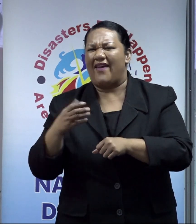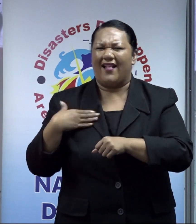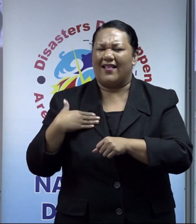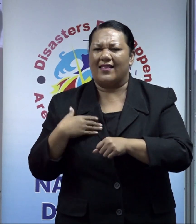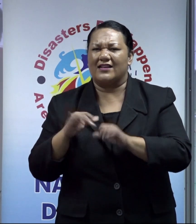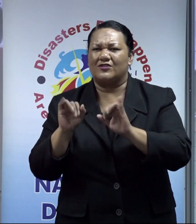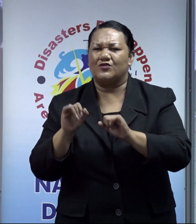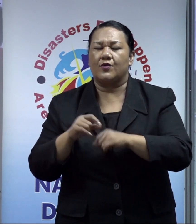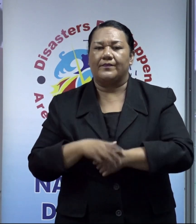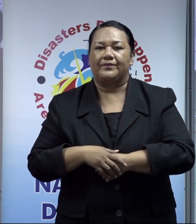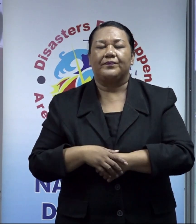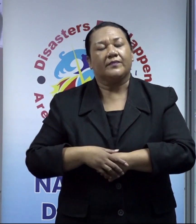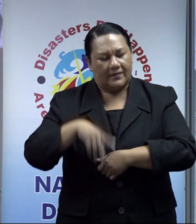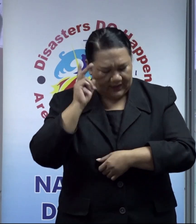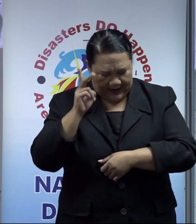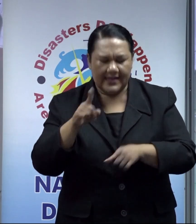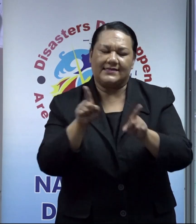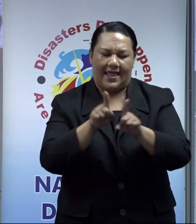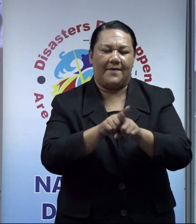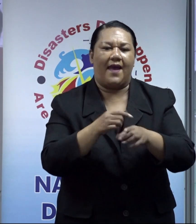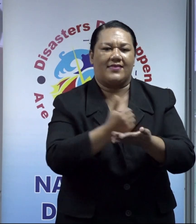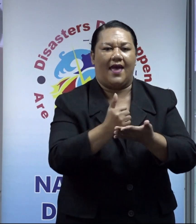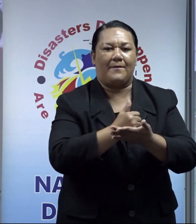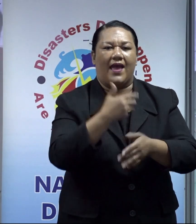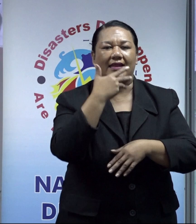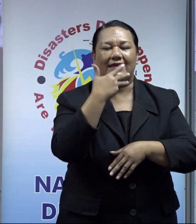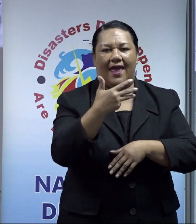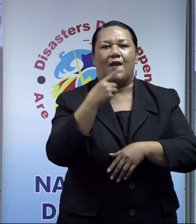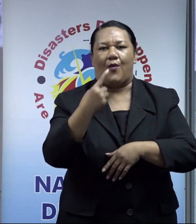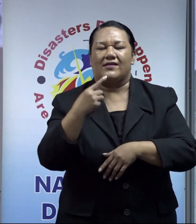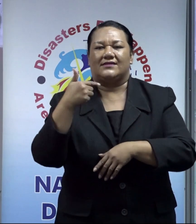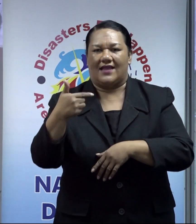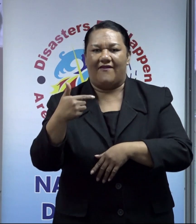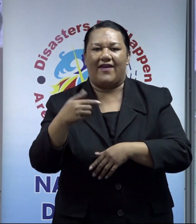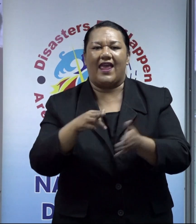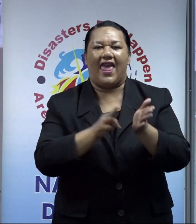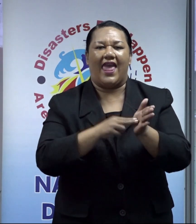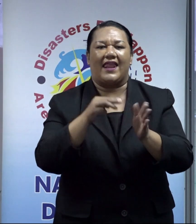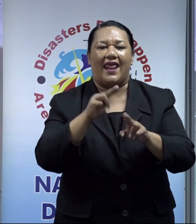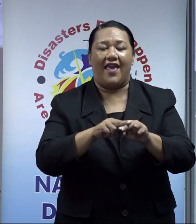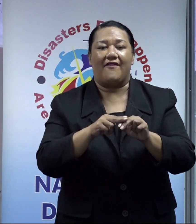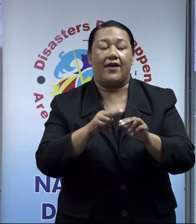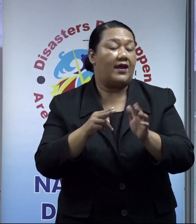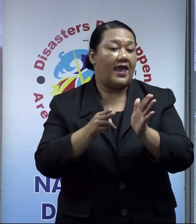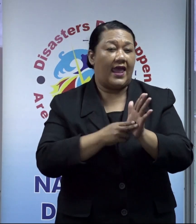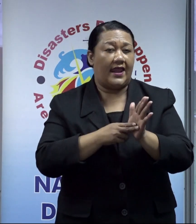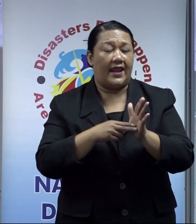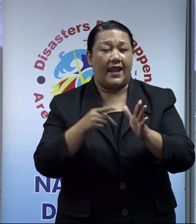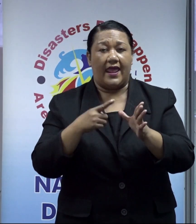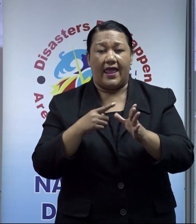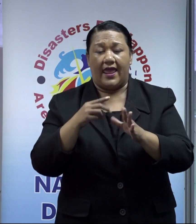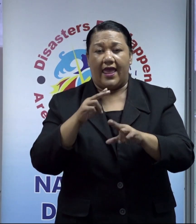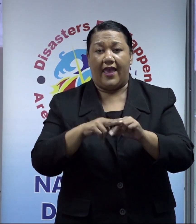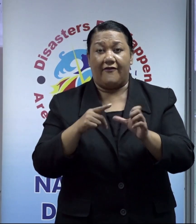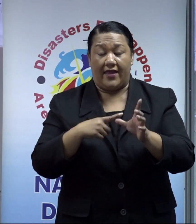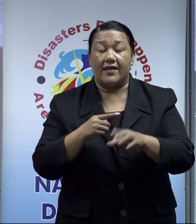them? So again, it's the same number because it's free, 917 as well as NFA. They take the number and they refer the number, or in this